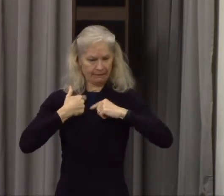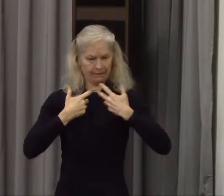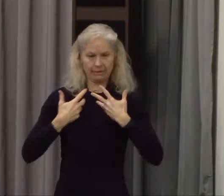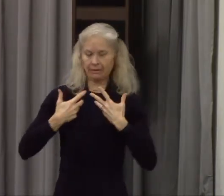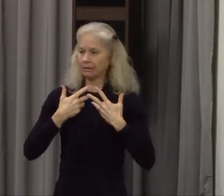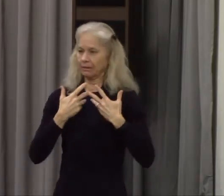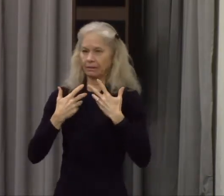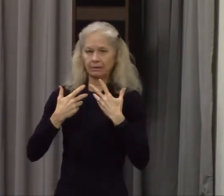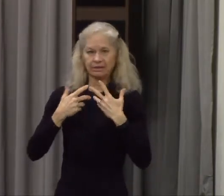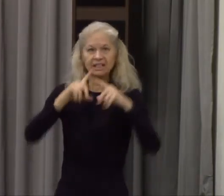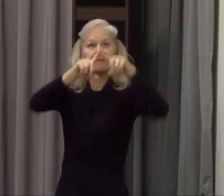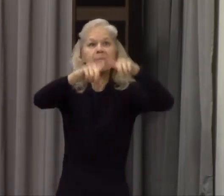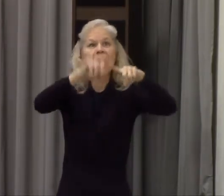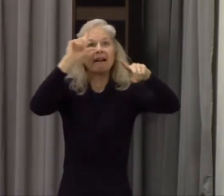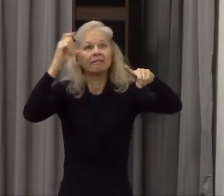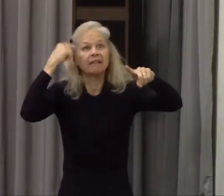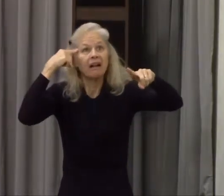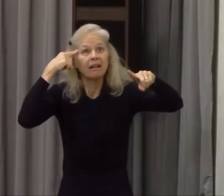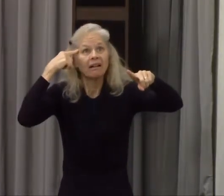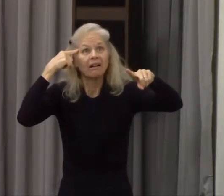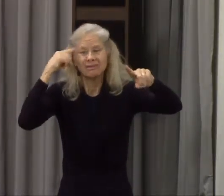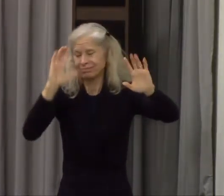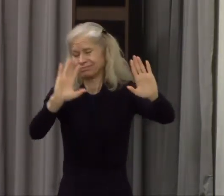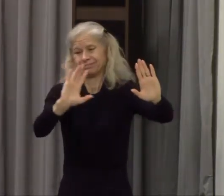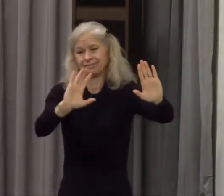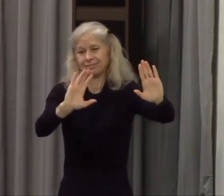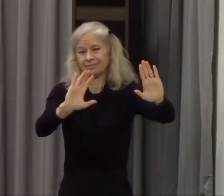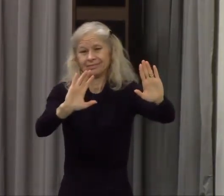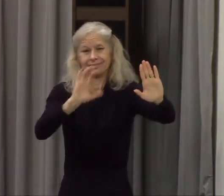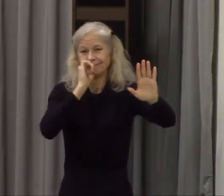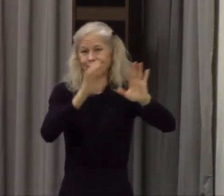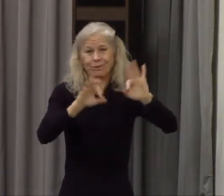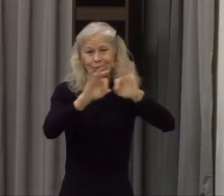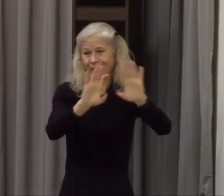Who are you going to trust? You're going to trust God, amen? And he'll bless us.